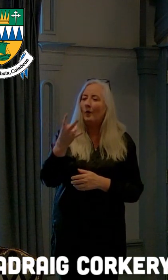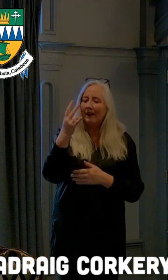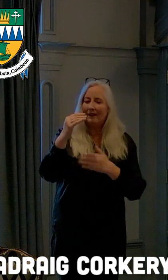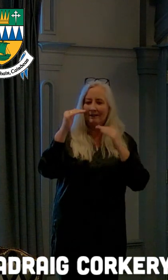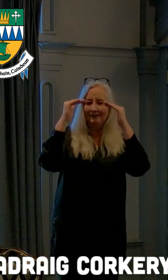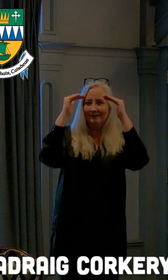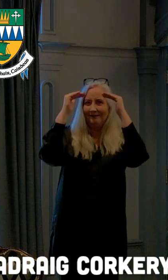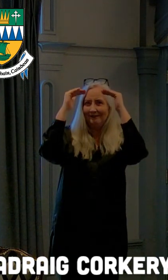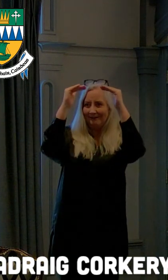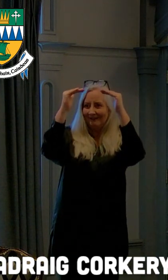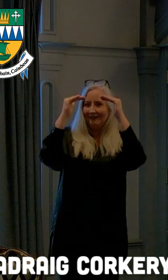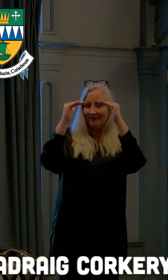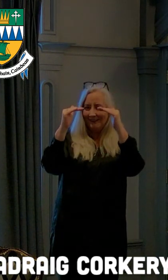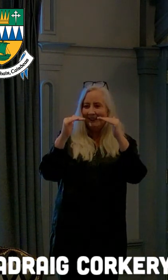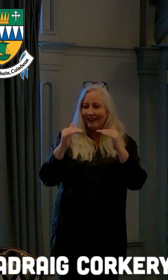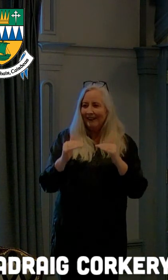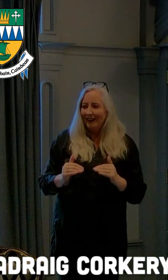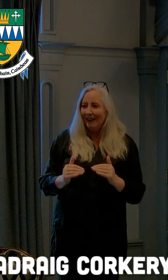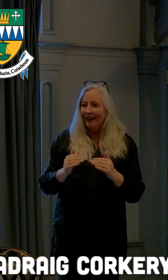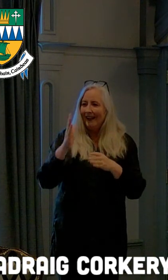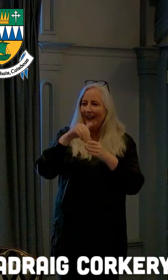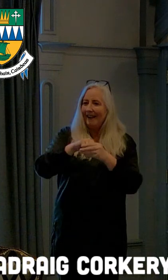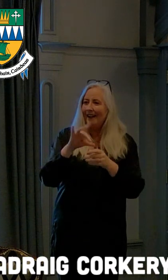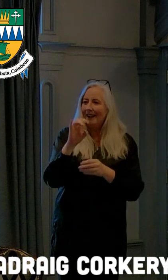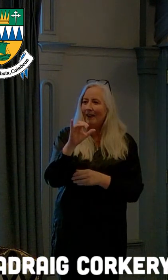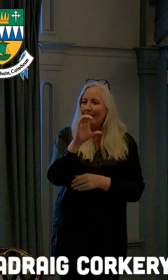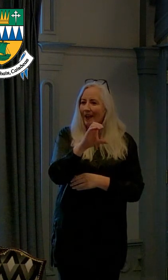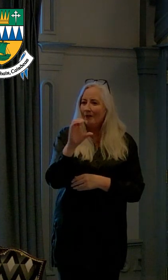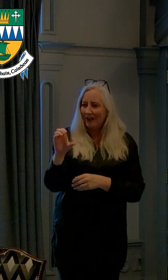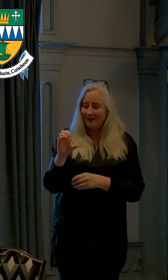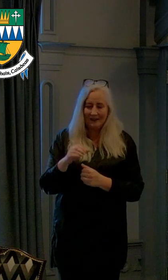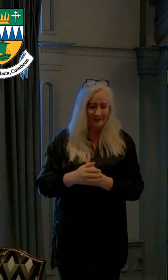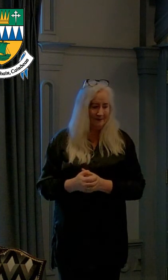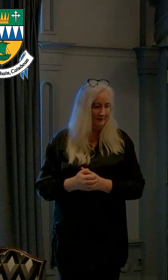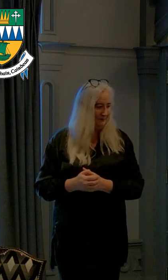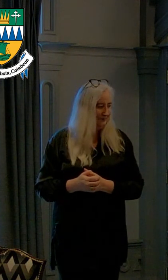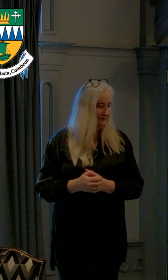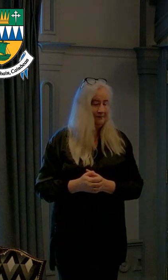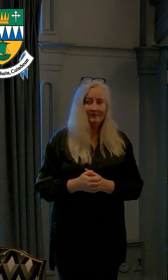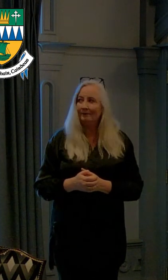the wherefores and the what fors, etc. So bear with me here.